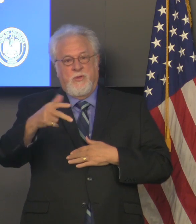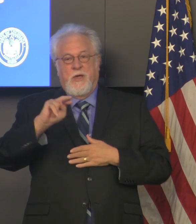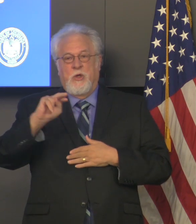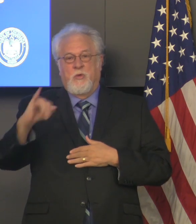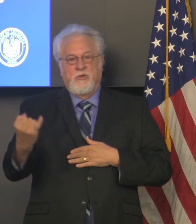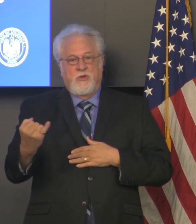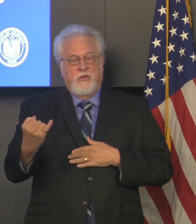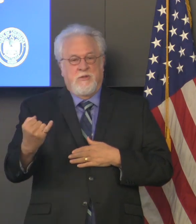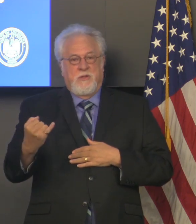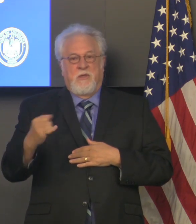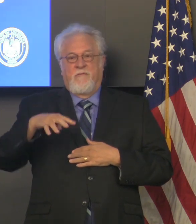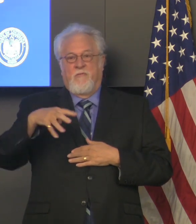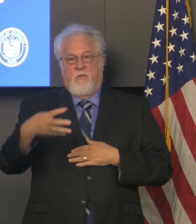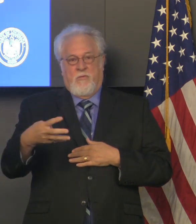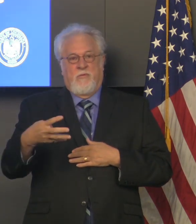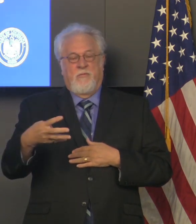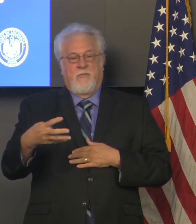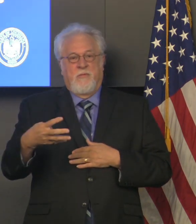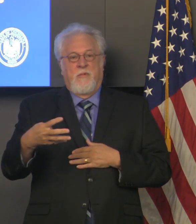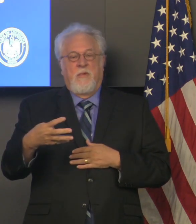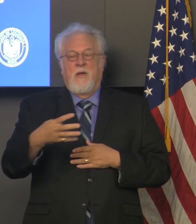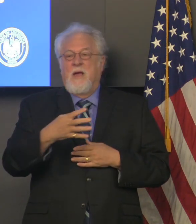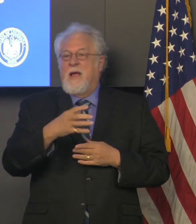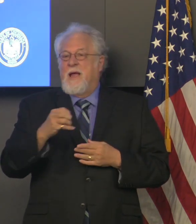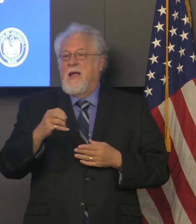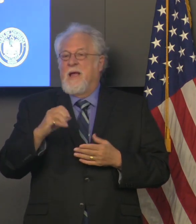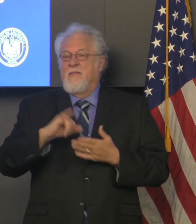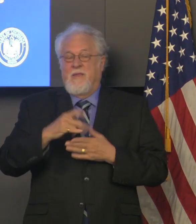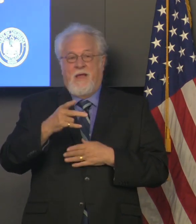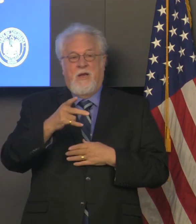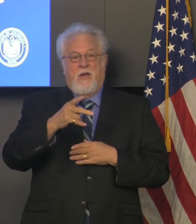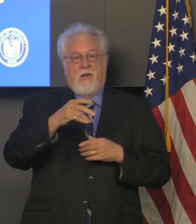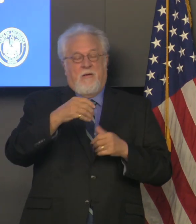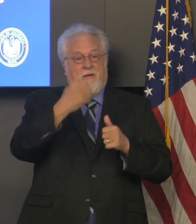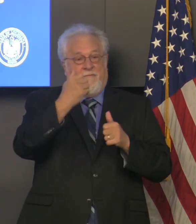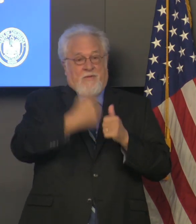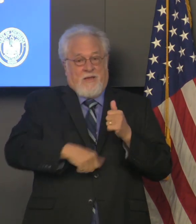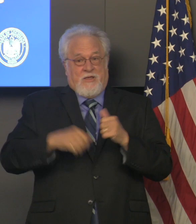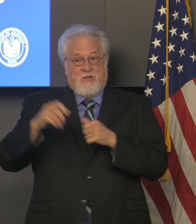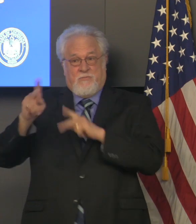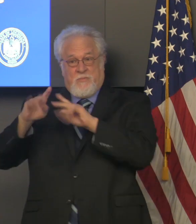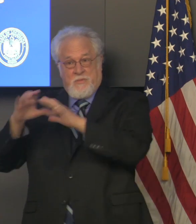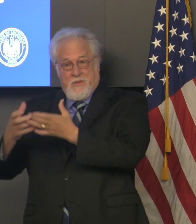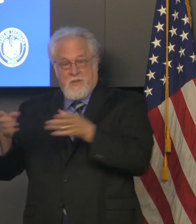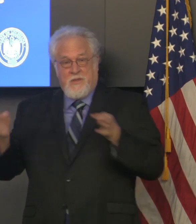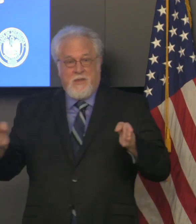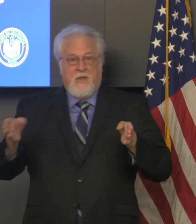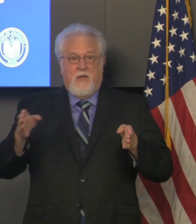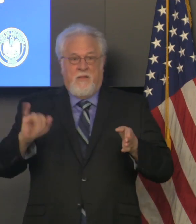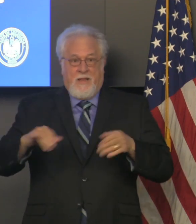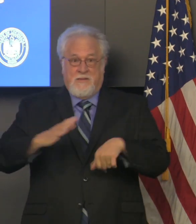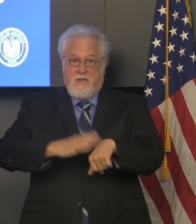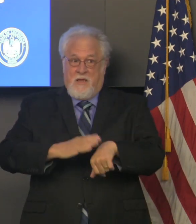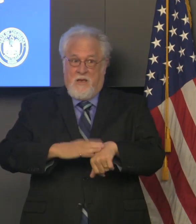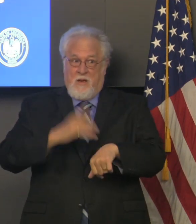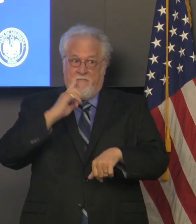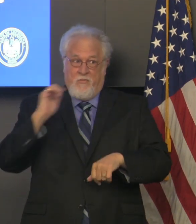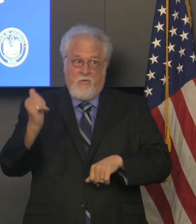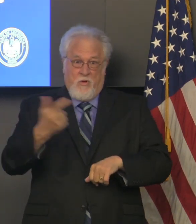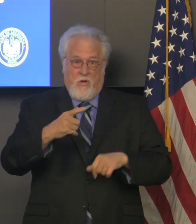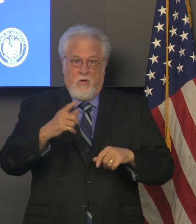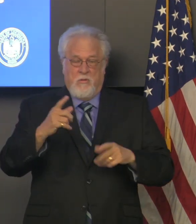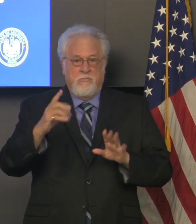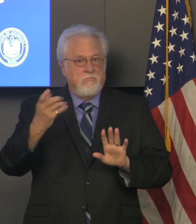Jersey is number 4. And that per capita ranking should be an alarm bell for everyone to fully